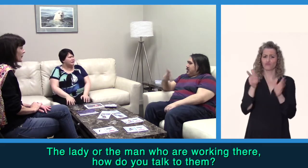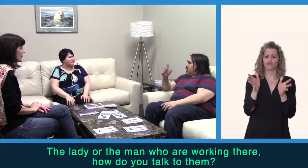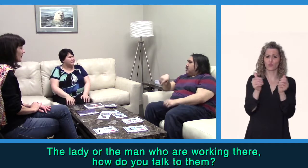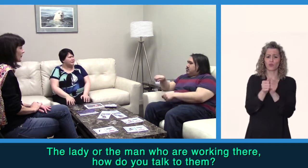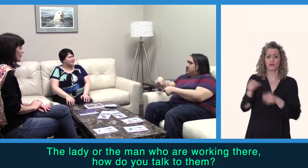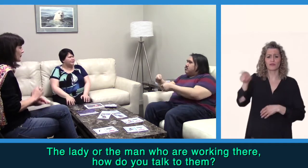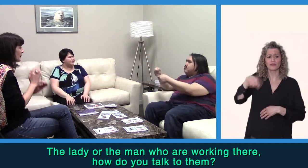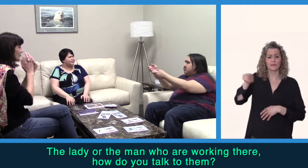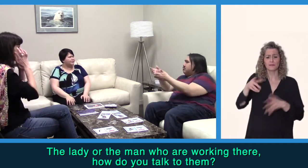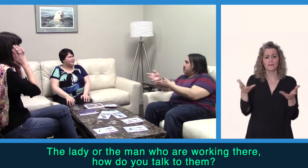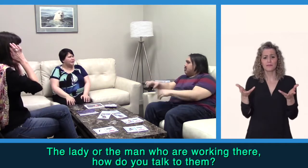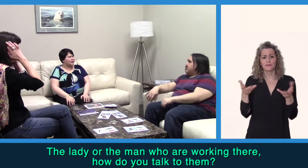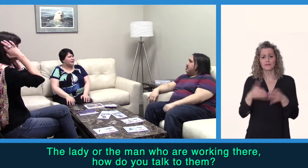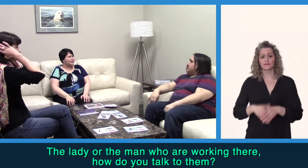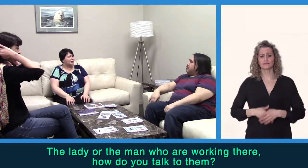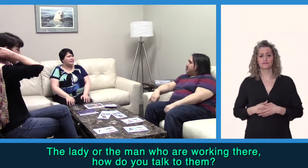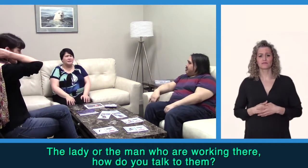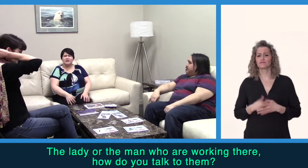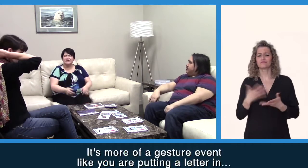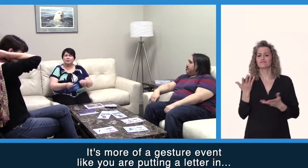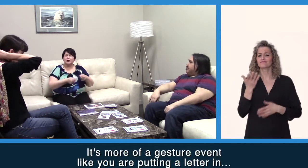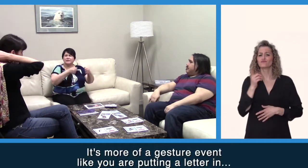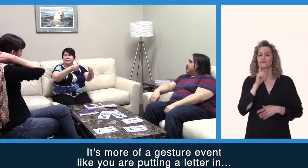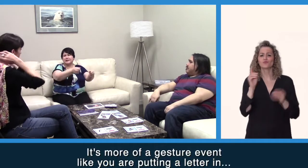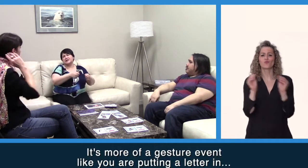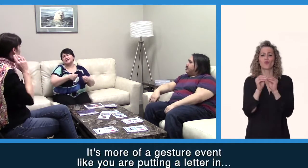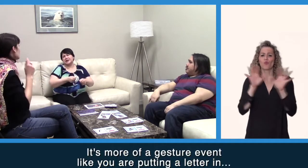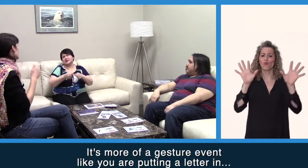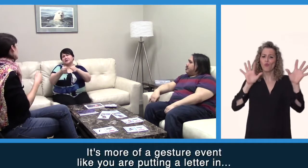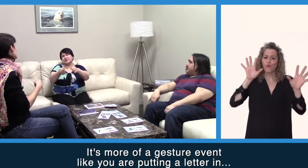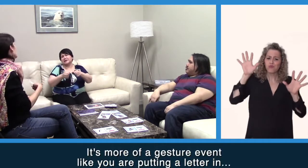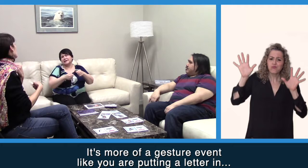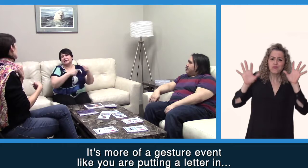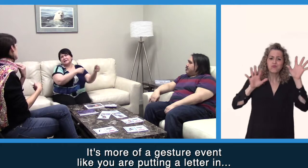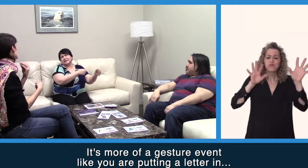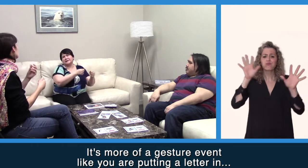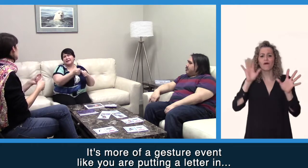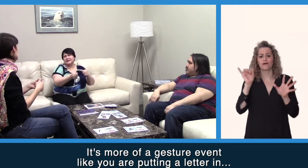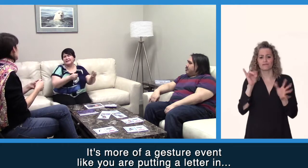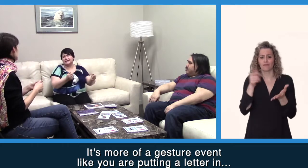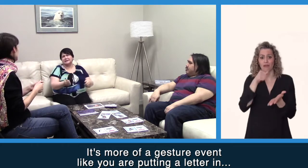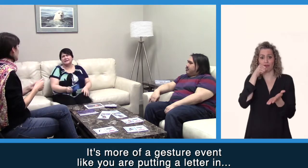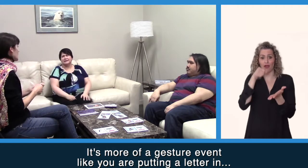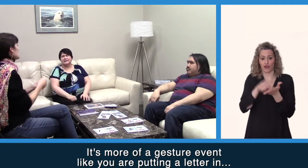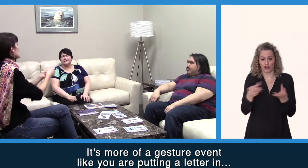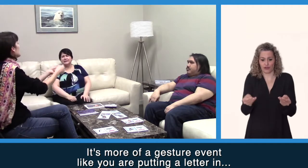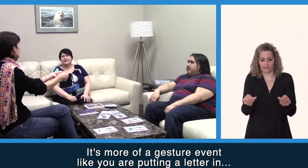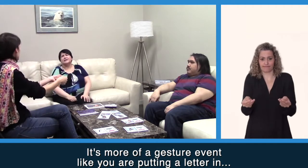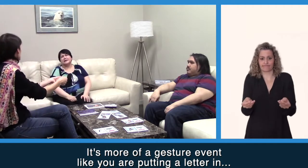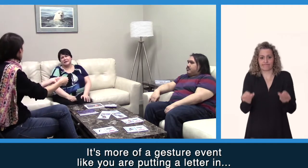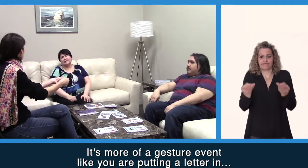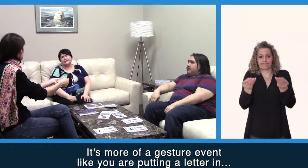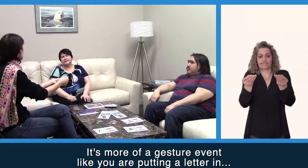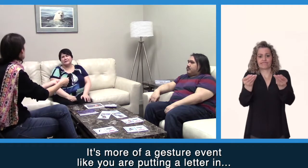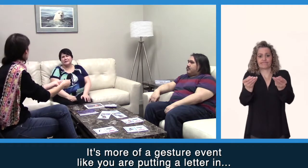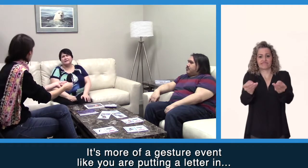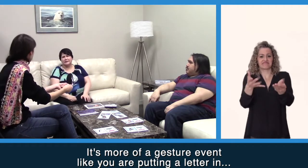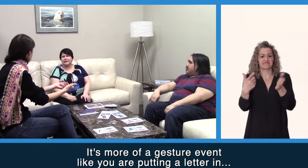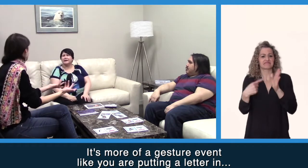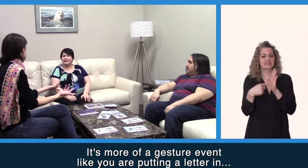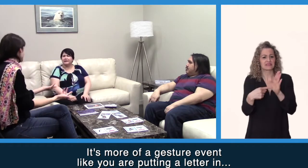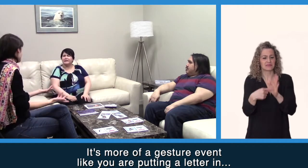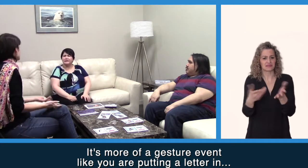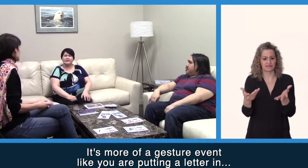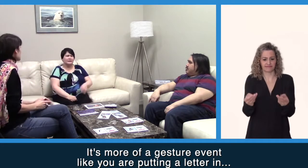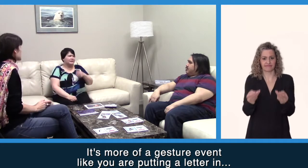Oh, it's just more of a gesture. You event. Yeah, like here's my letter. Yeah,